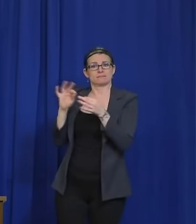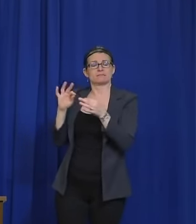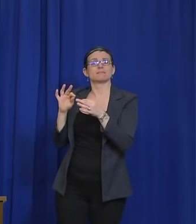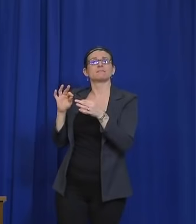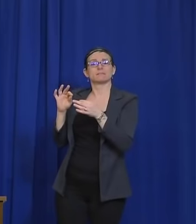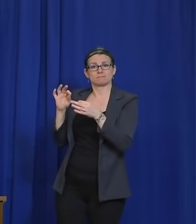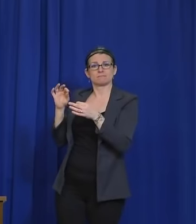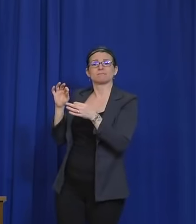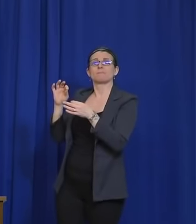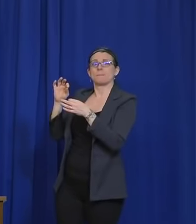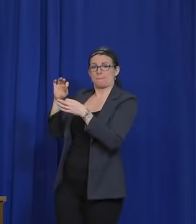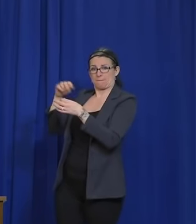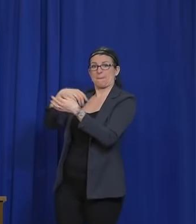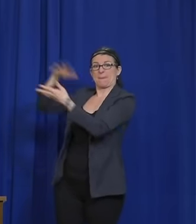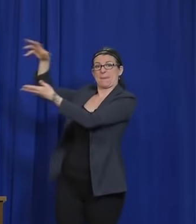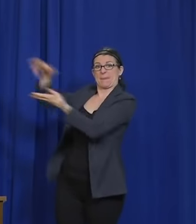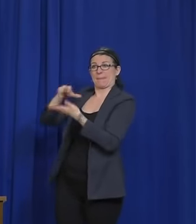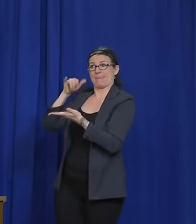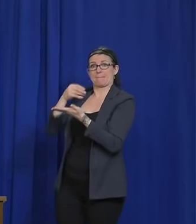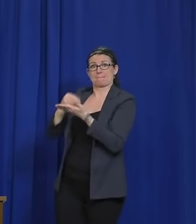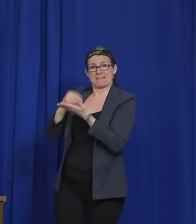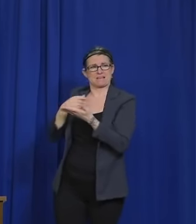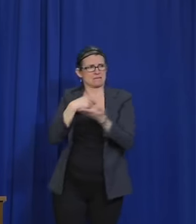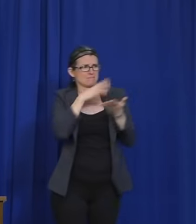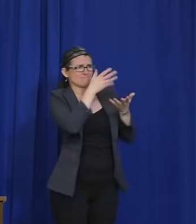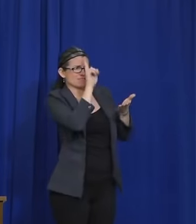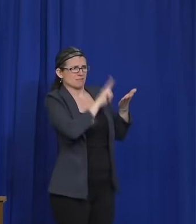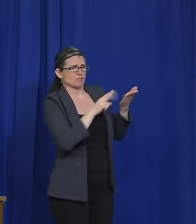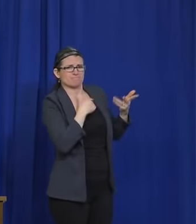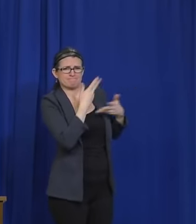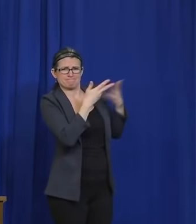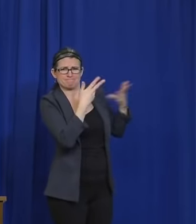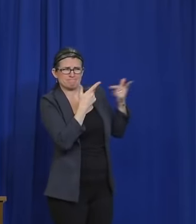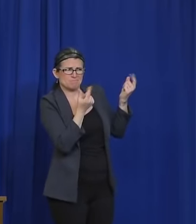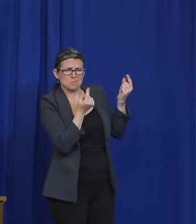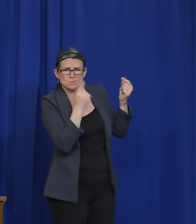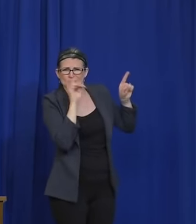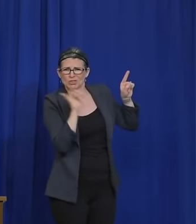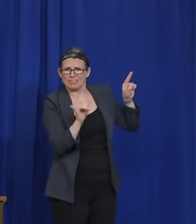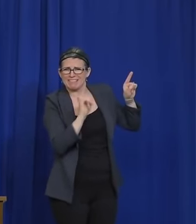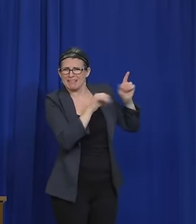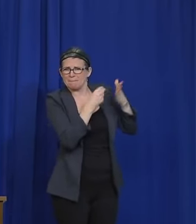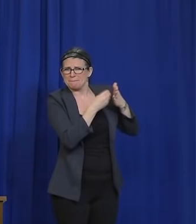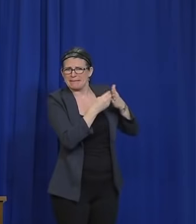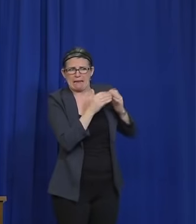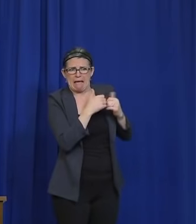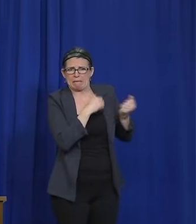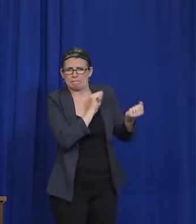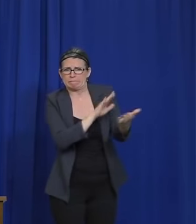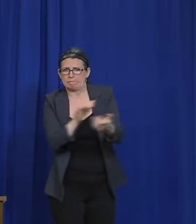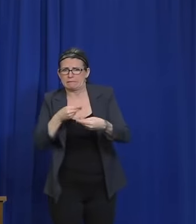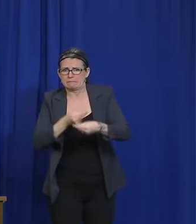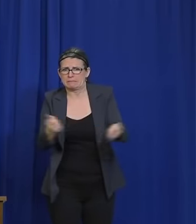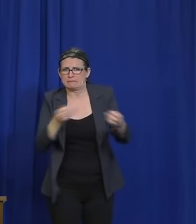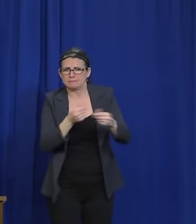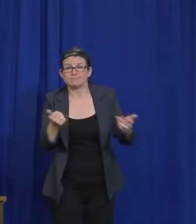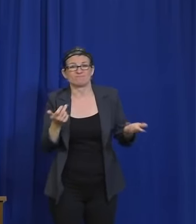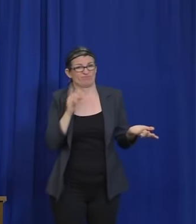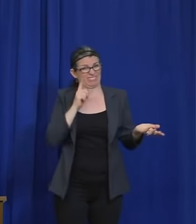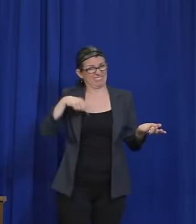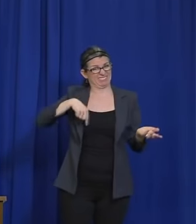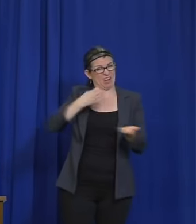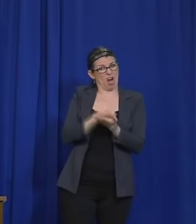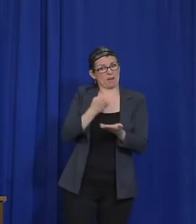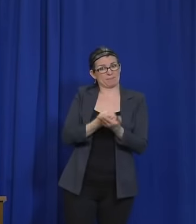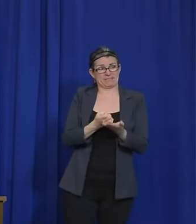the revenue drops we're seeing, every state is seeing, are also due to the COVID-19 response. And in particular, when the